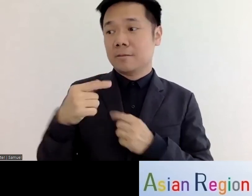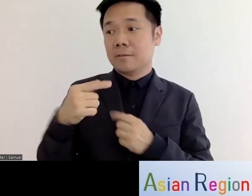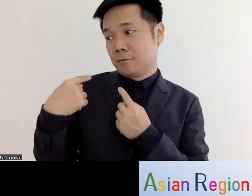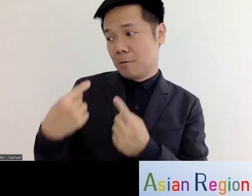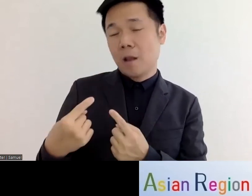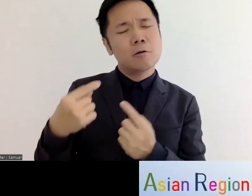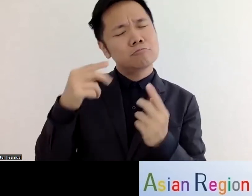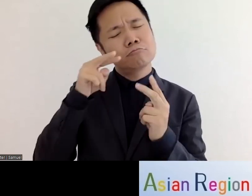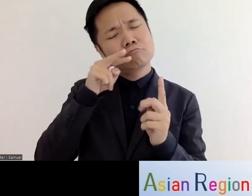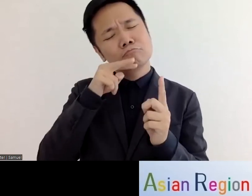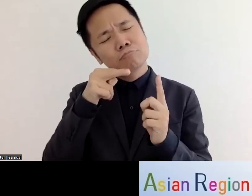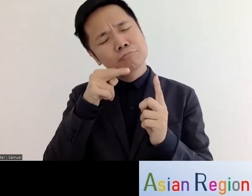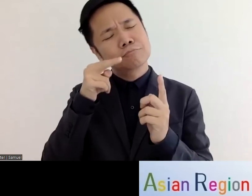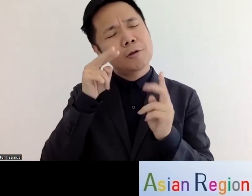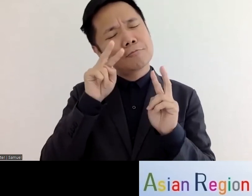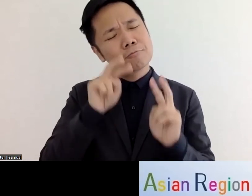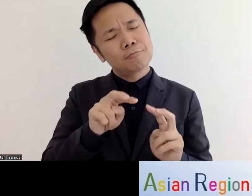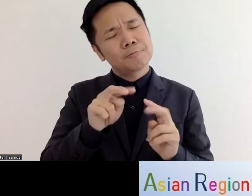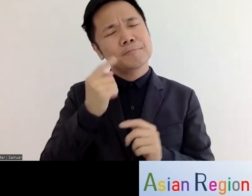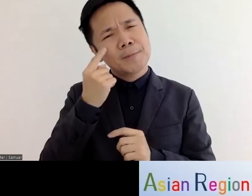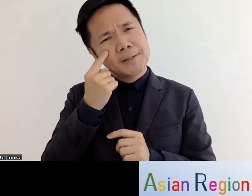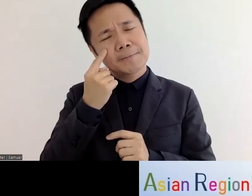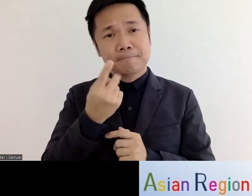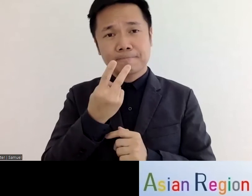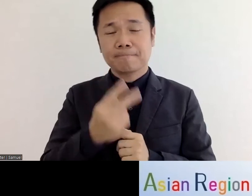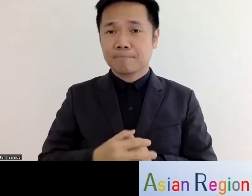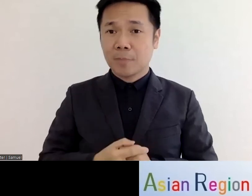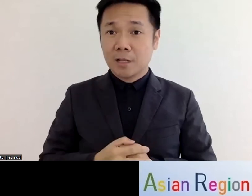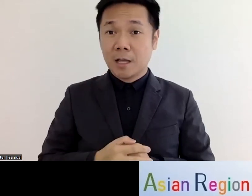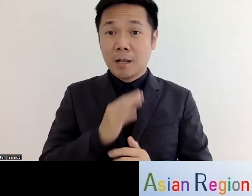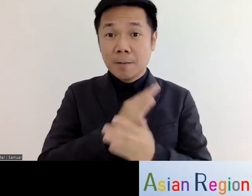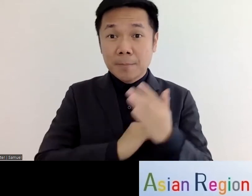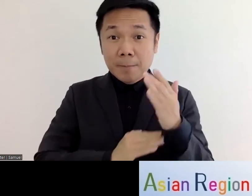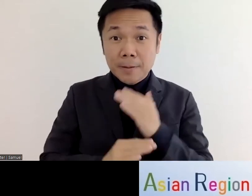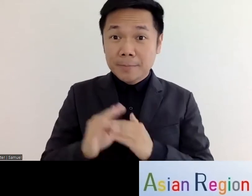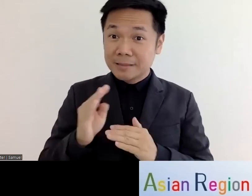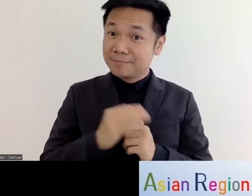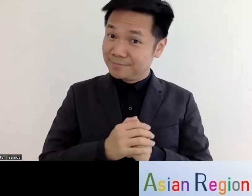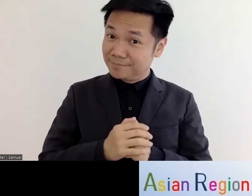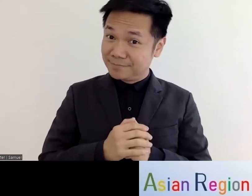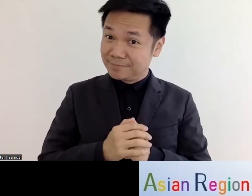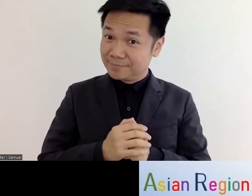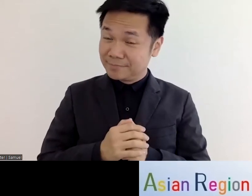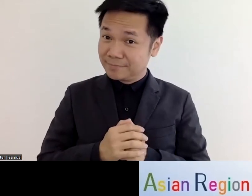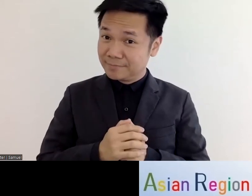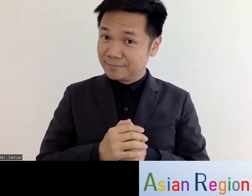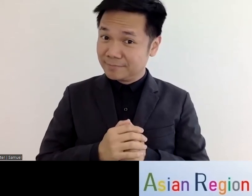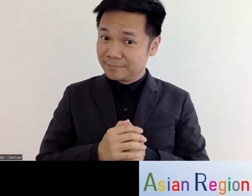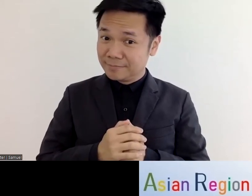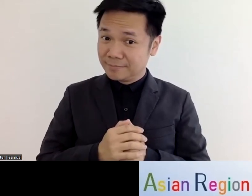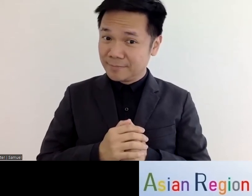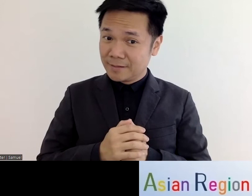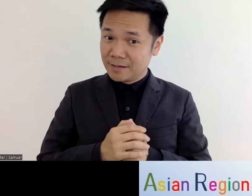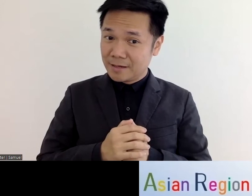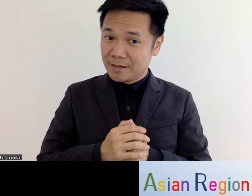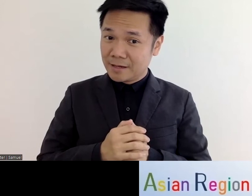say that, we have, because of the disability, because of our long-term impairment, we person with disability have